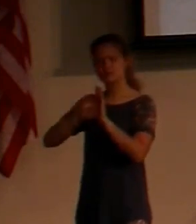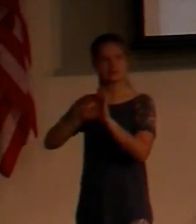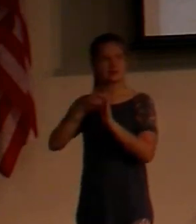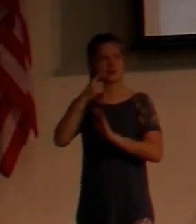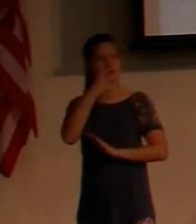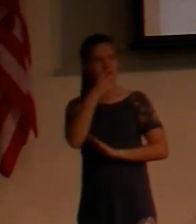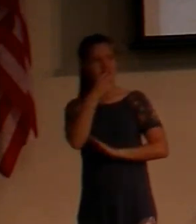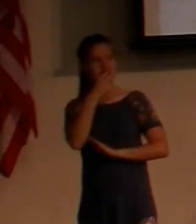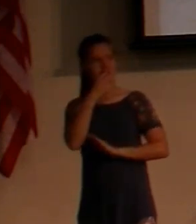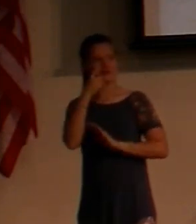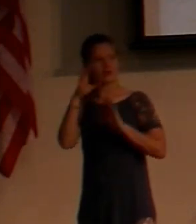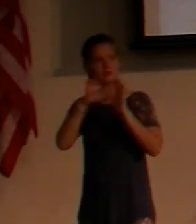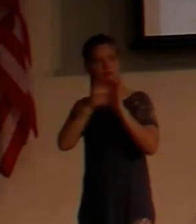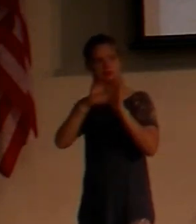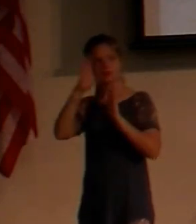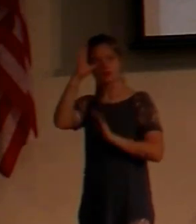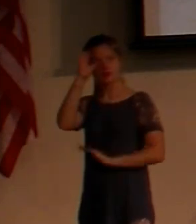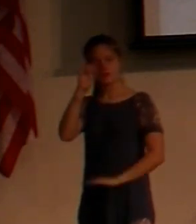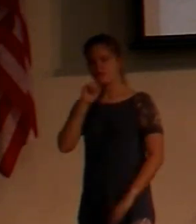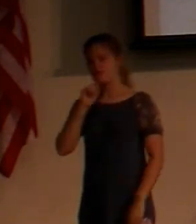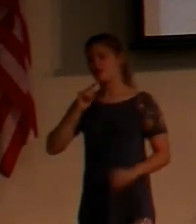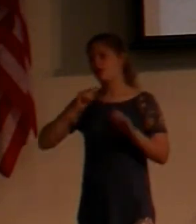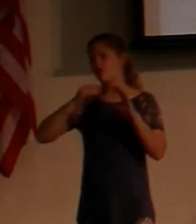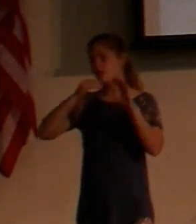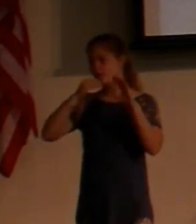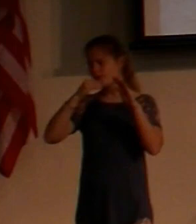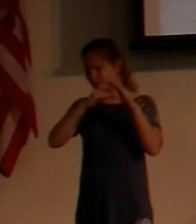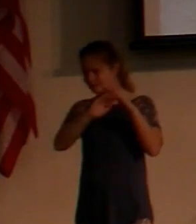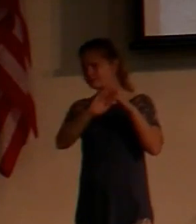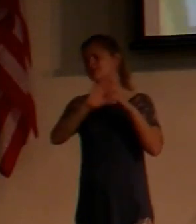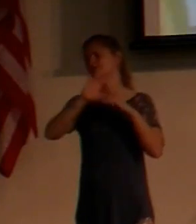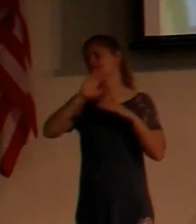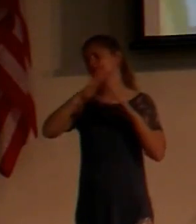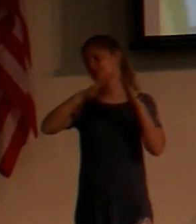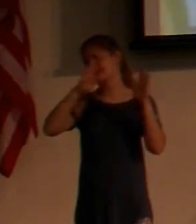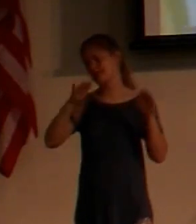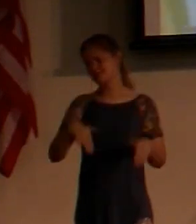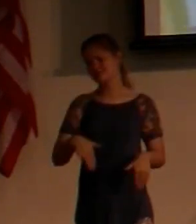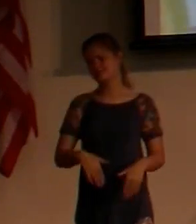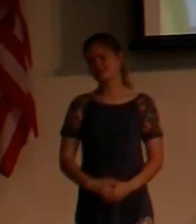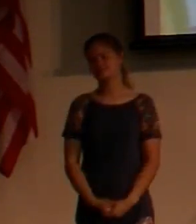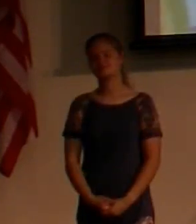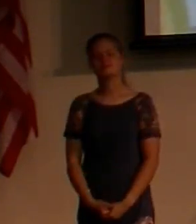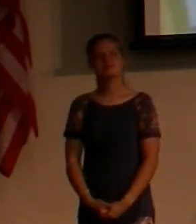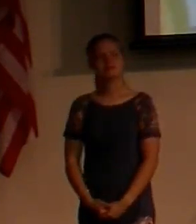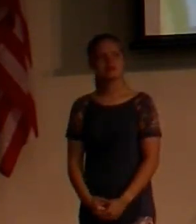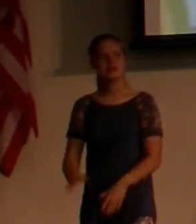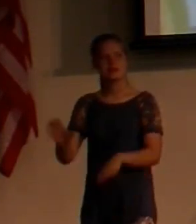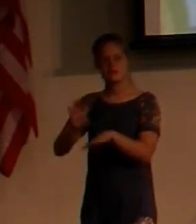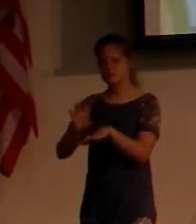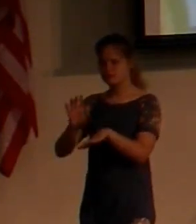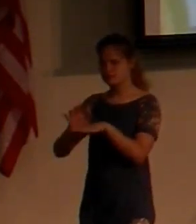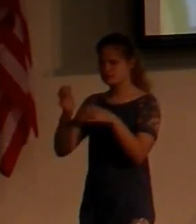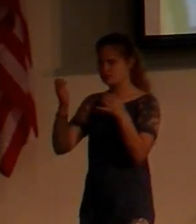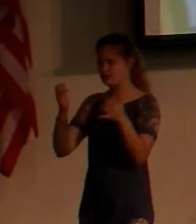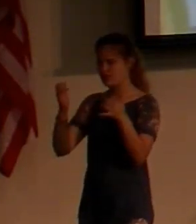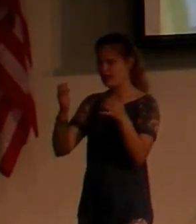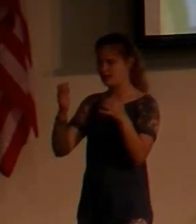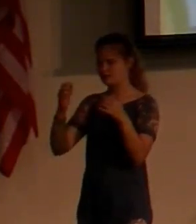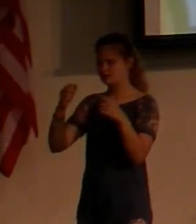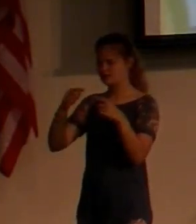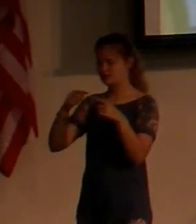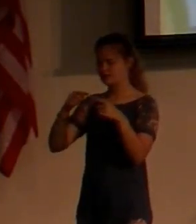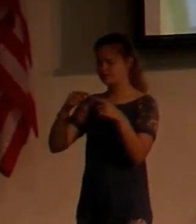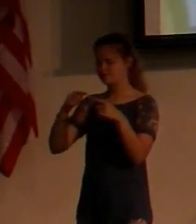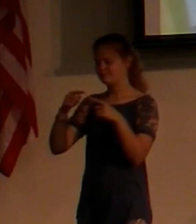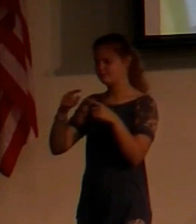of Horace going into his house. The congregation now is going to be on a rotation because it's a small little